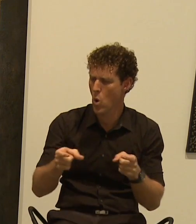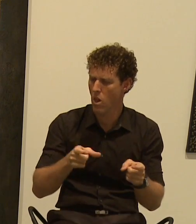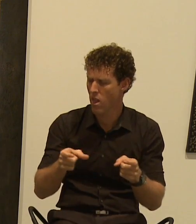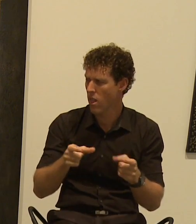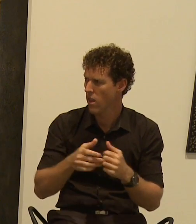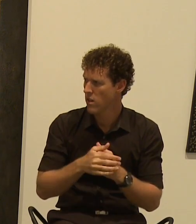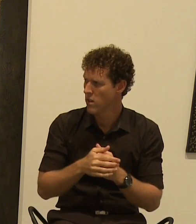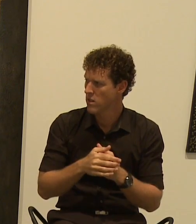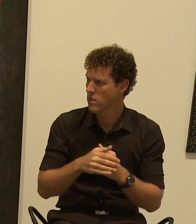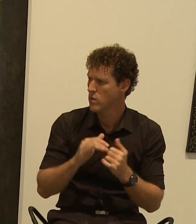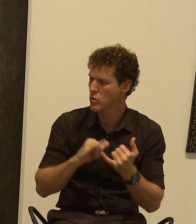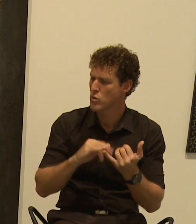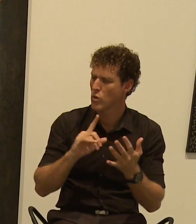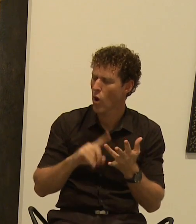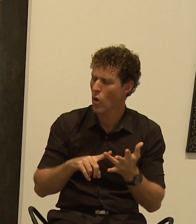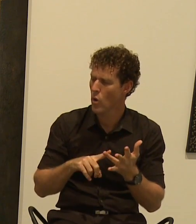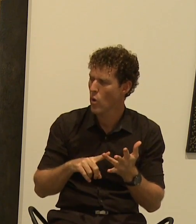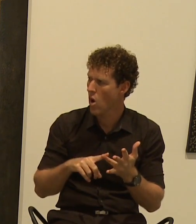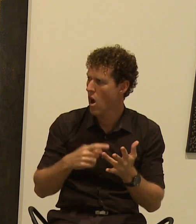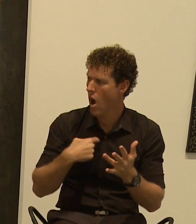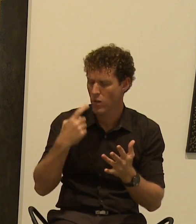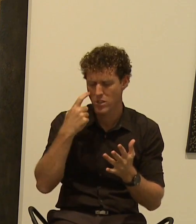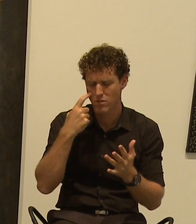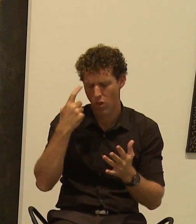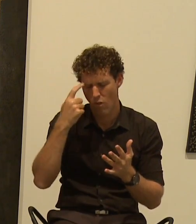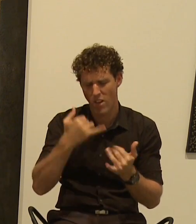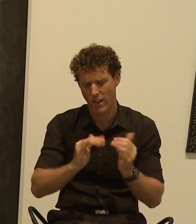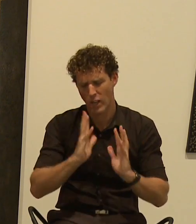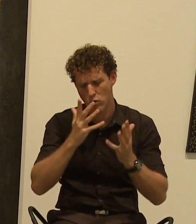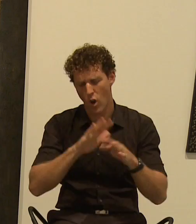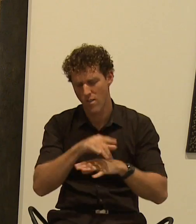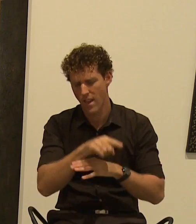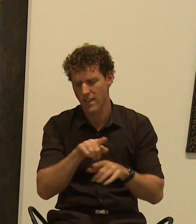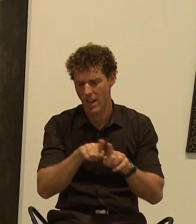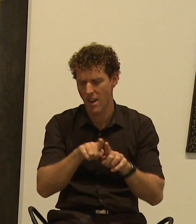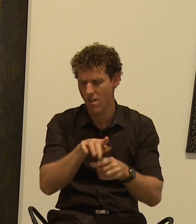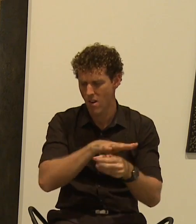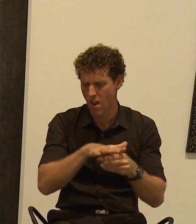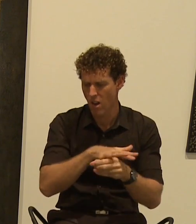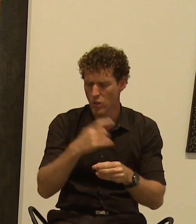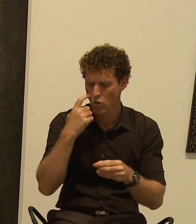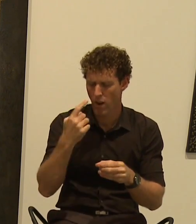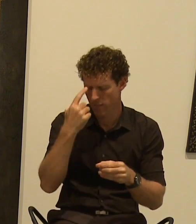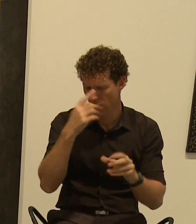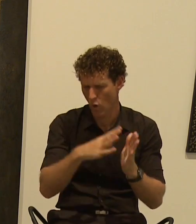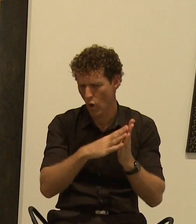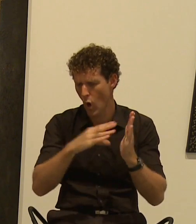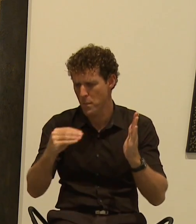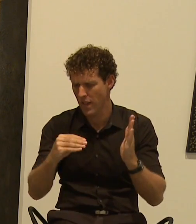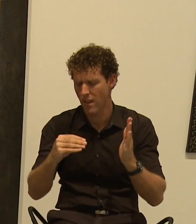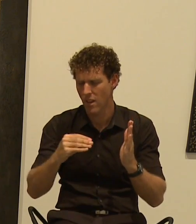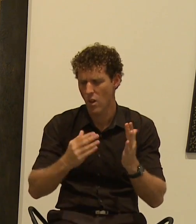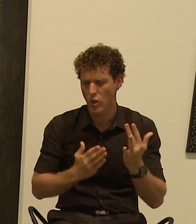So it was. I was interested in that as well. So that idea of the history